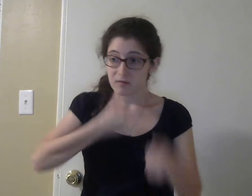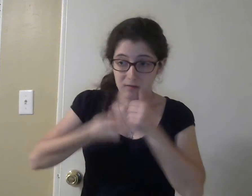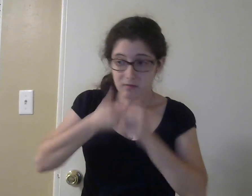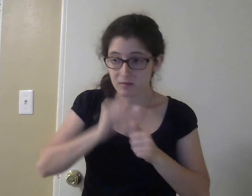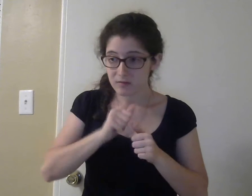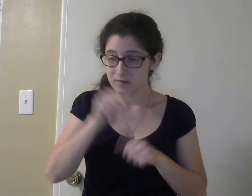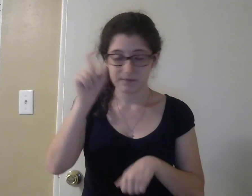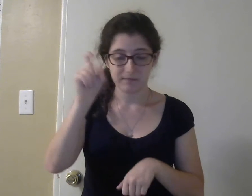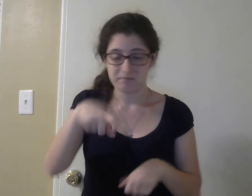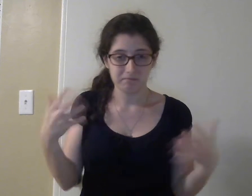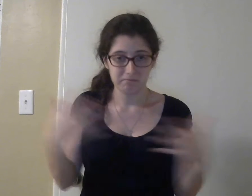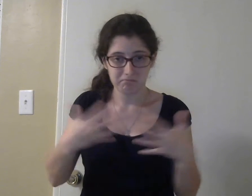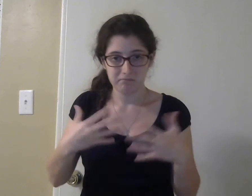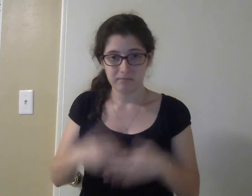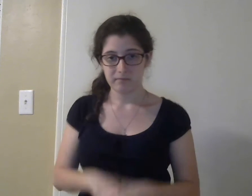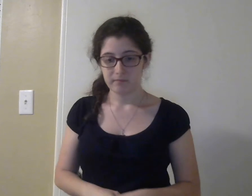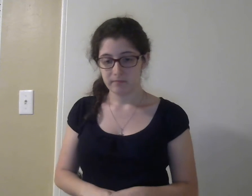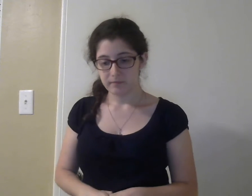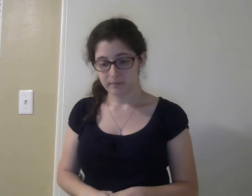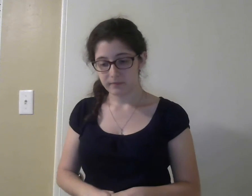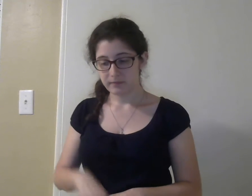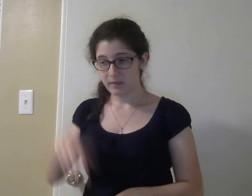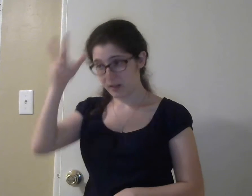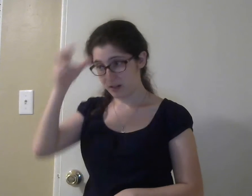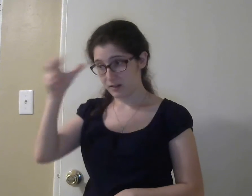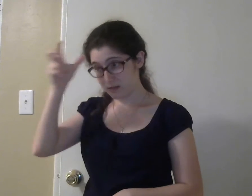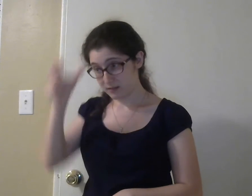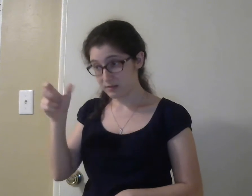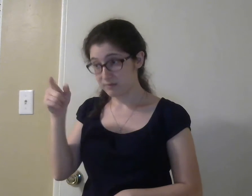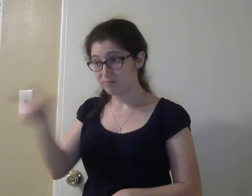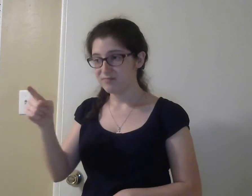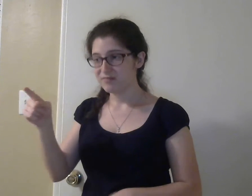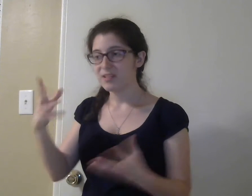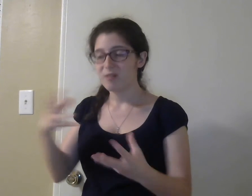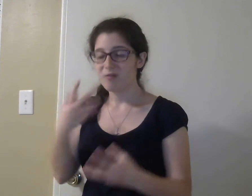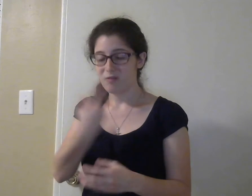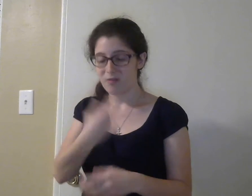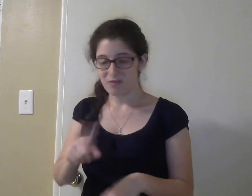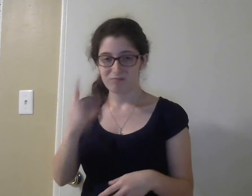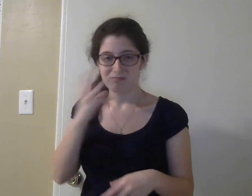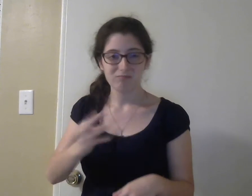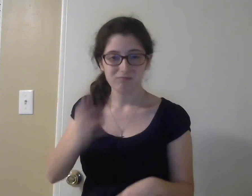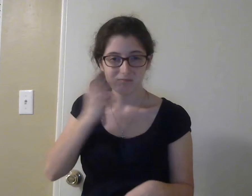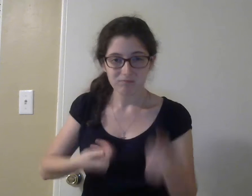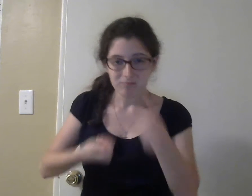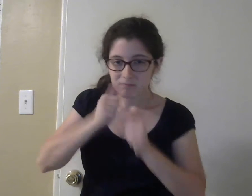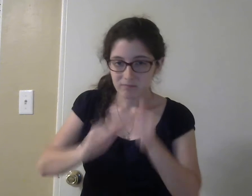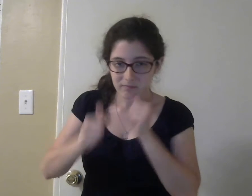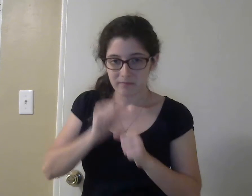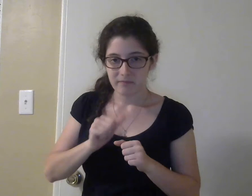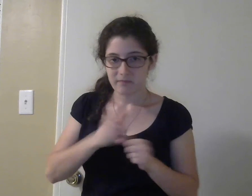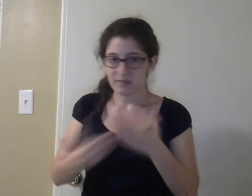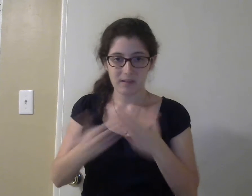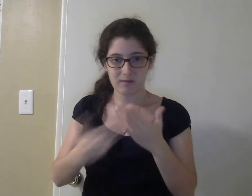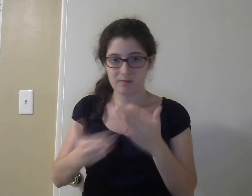throw some of you in prison, that you may be tested, and for 10 days you will have tribulation. Be faithful unto death, and I